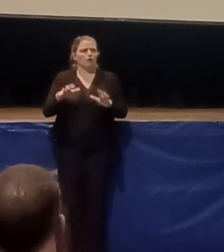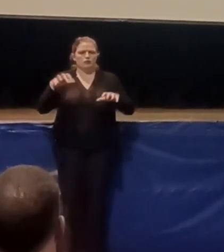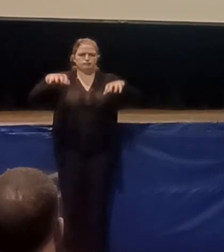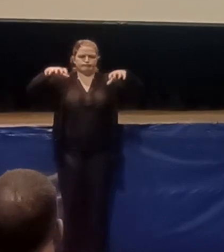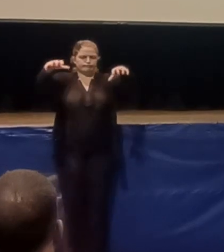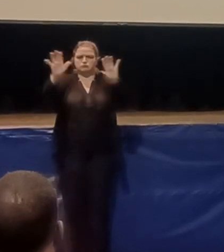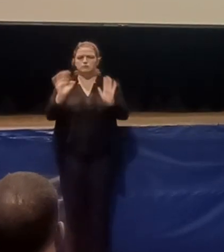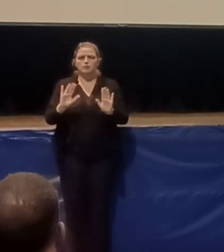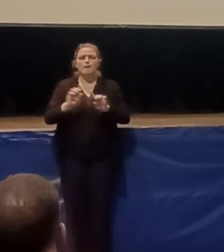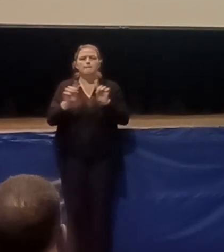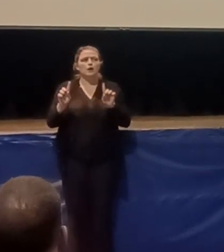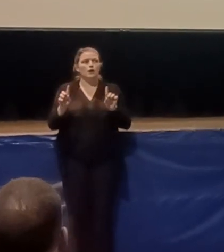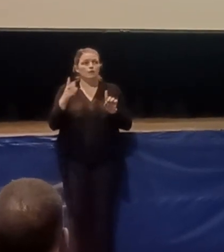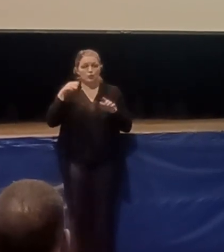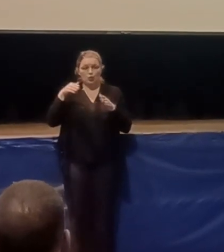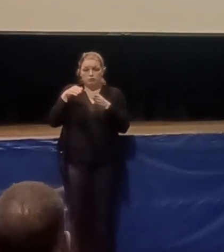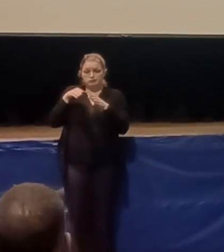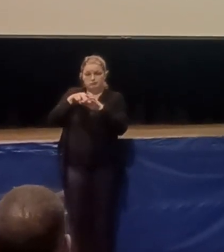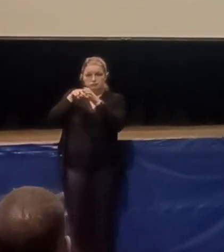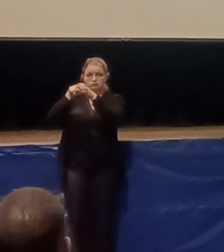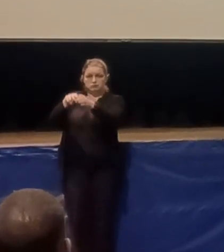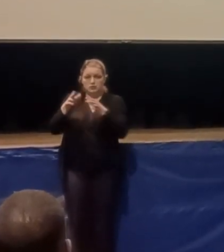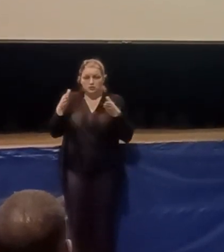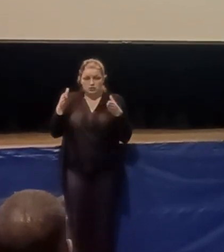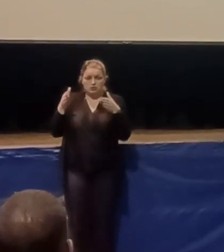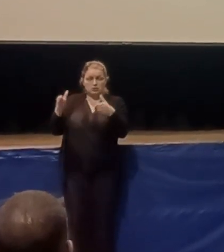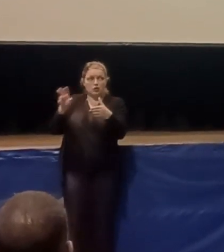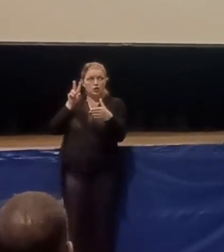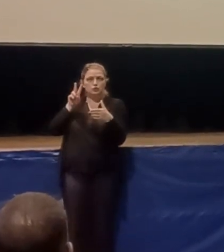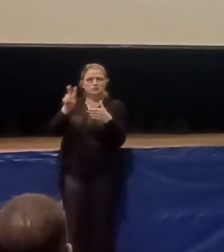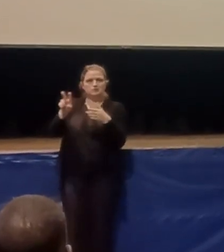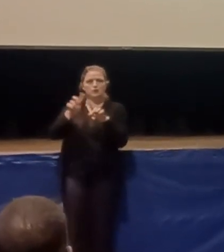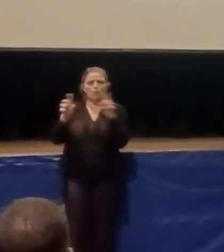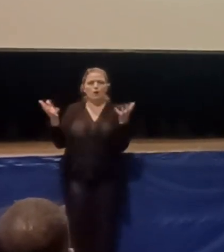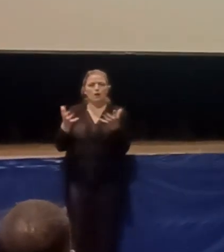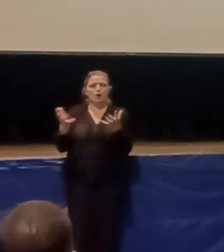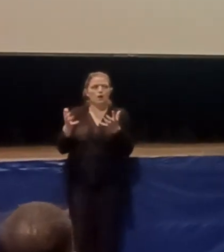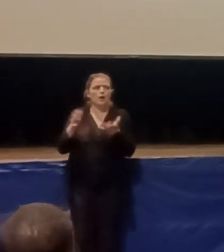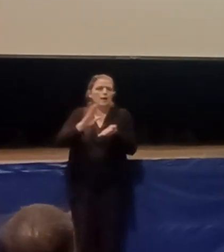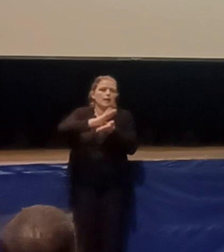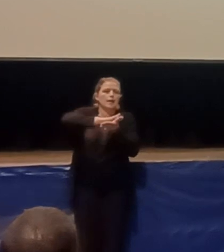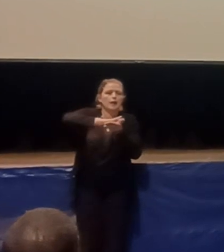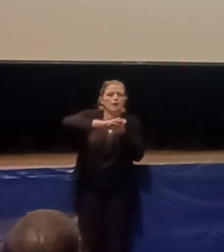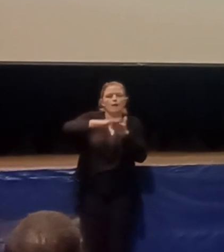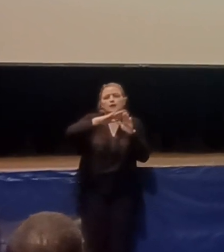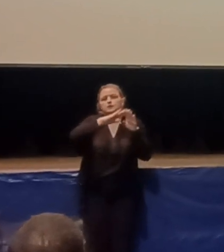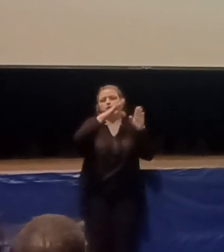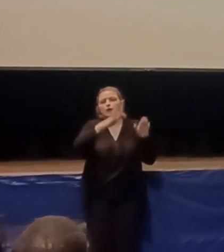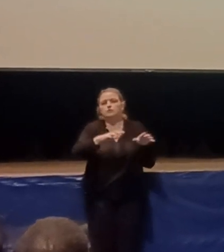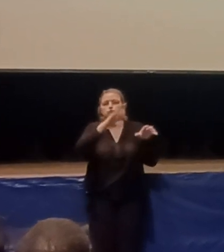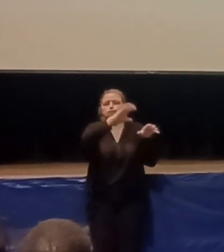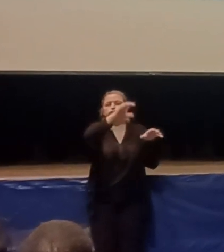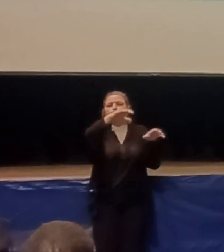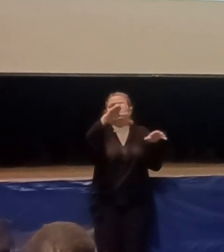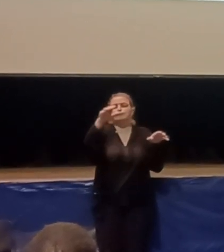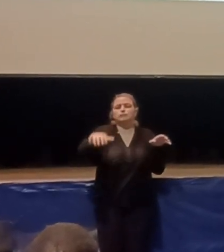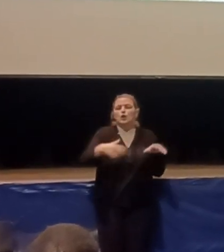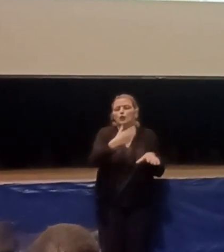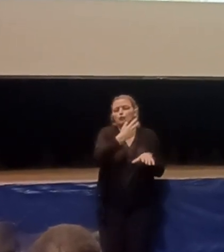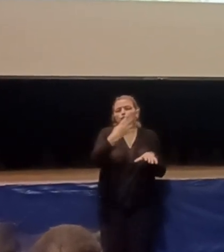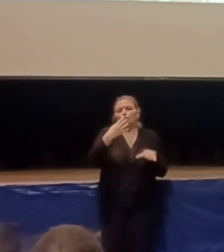around here, but if you go down that roadway, you'll see nice housing built 3 to